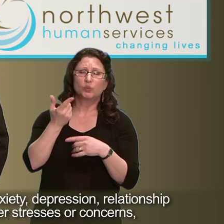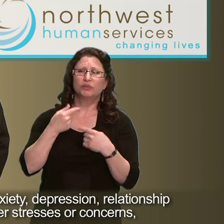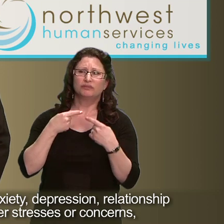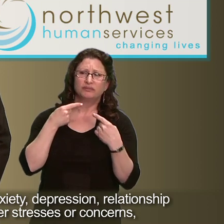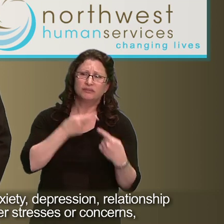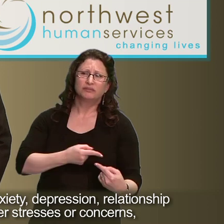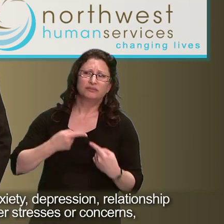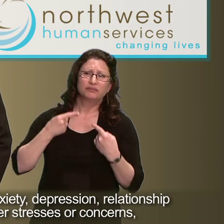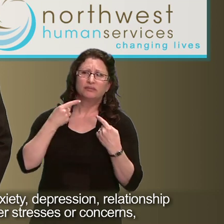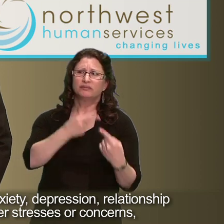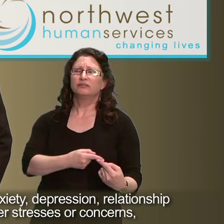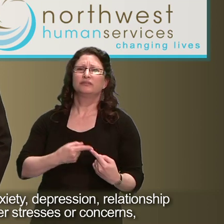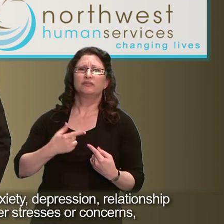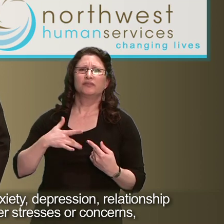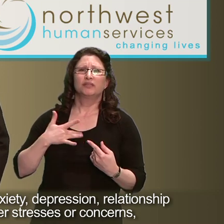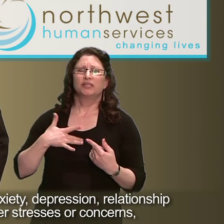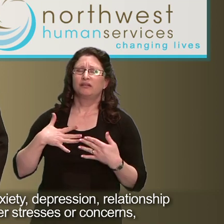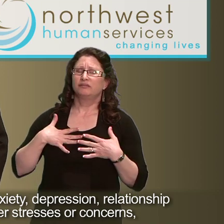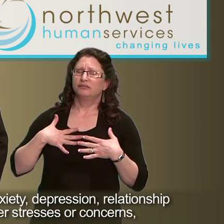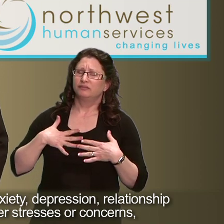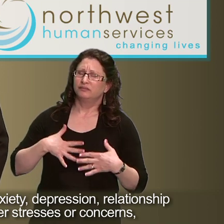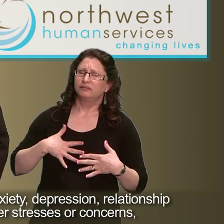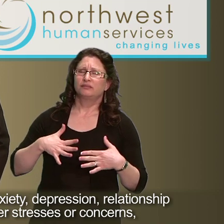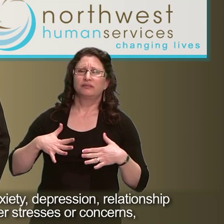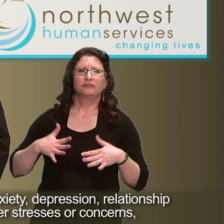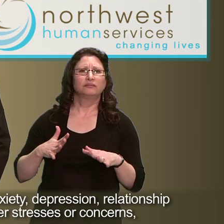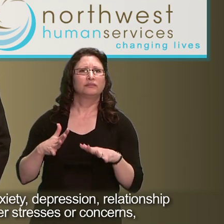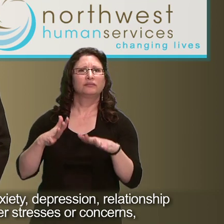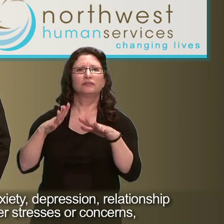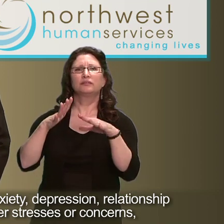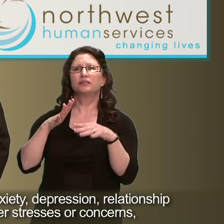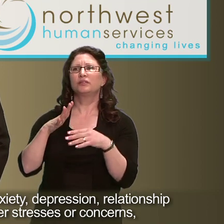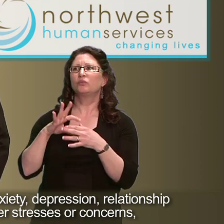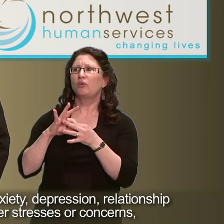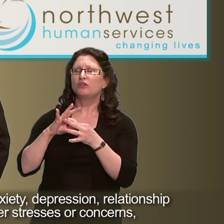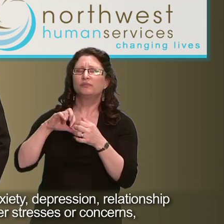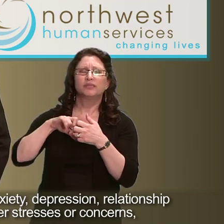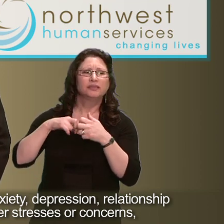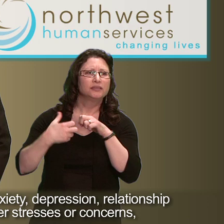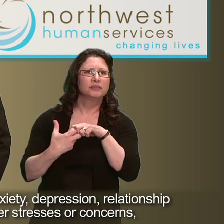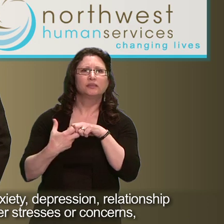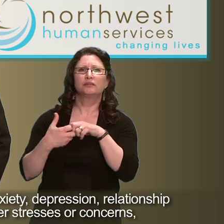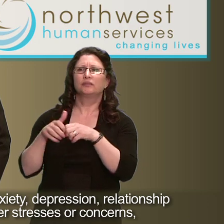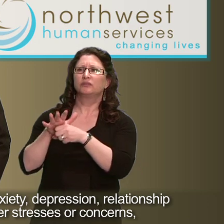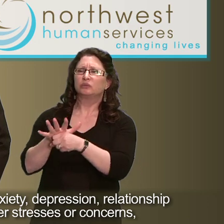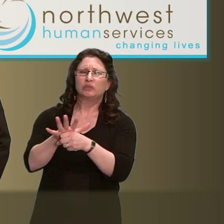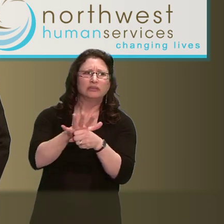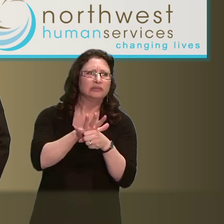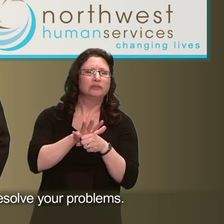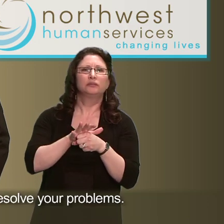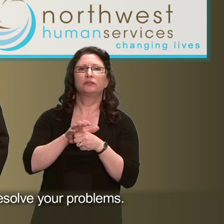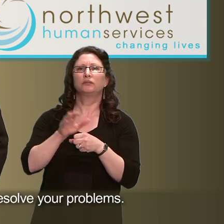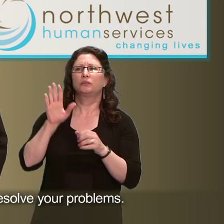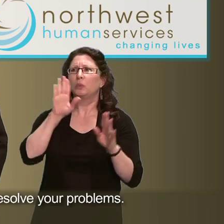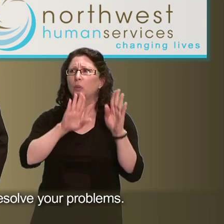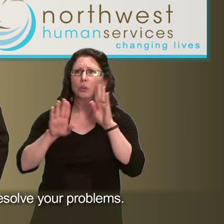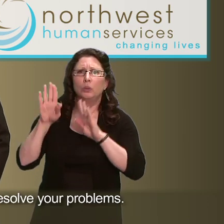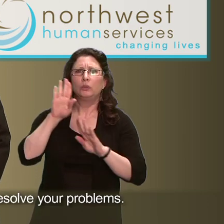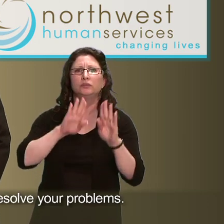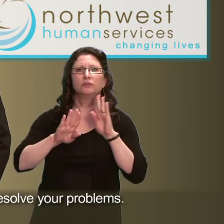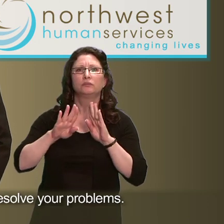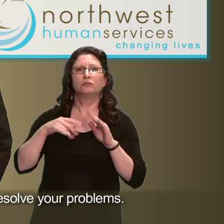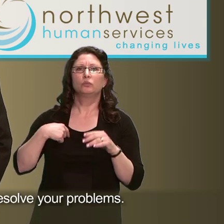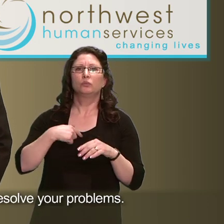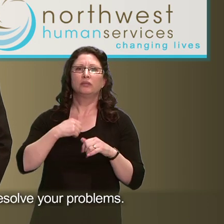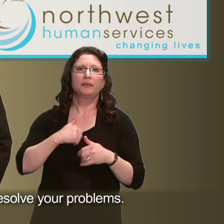If you are struggling with anxiety, depression, relationship problems, or have other stresses or concerns, we can help you